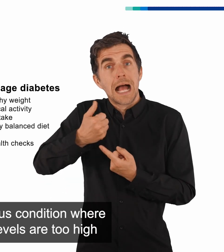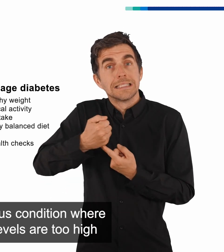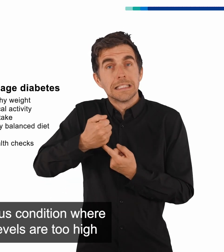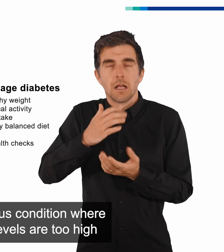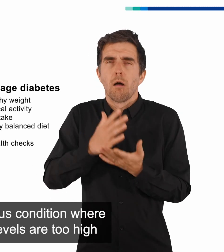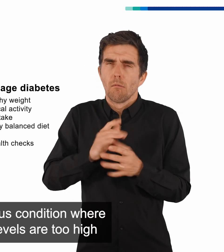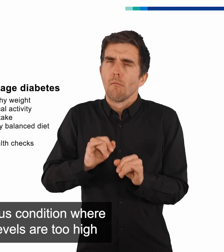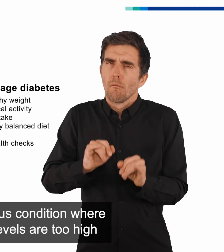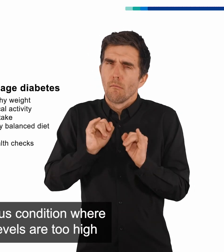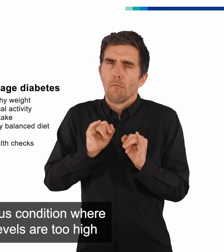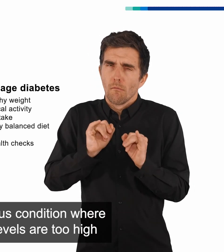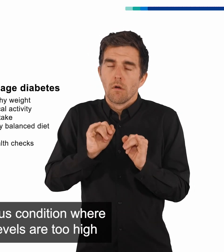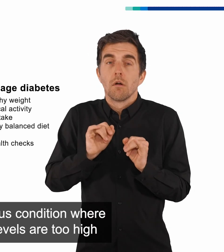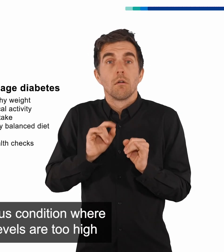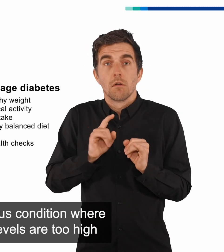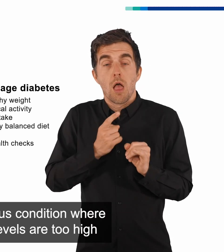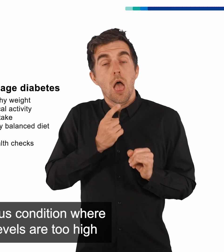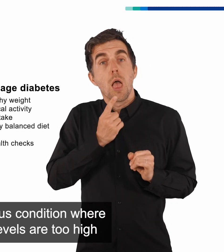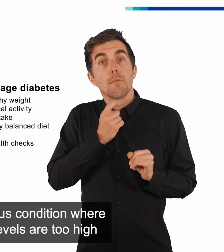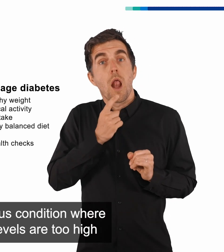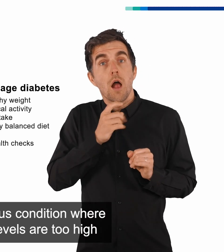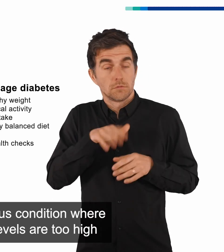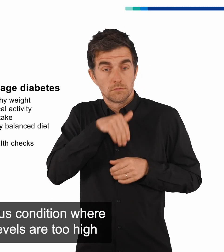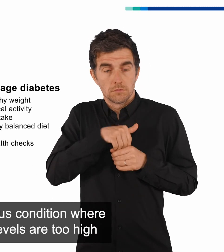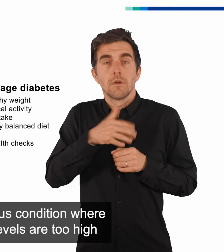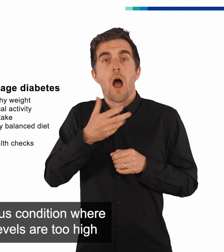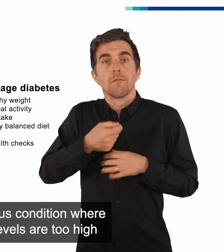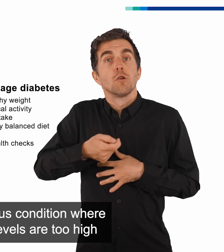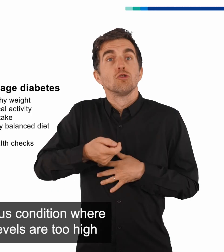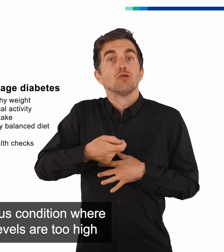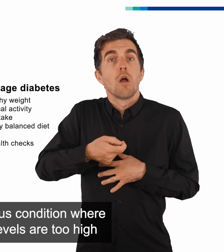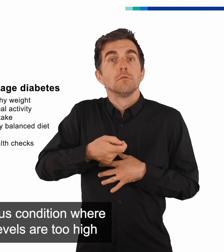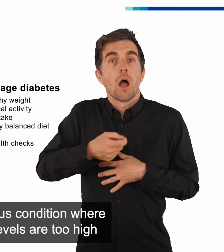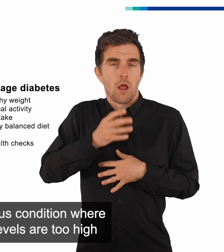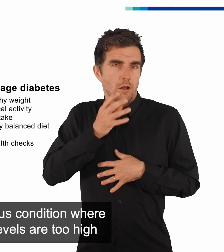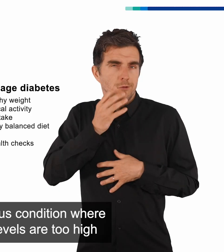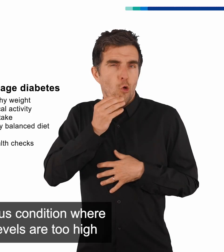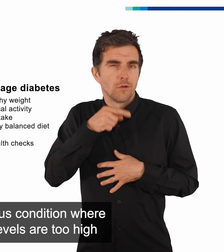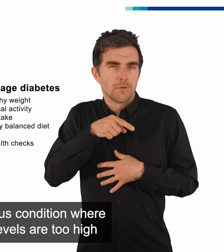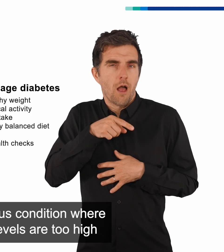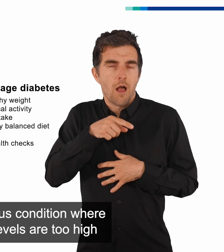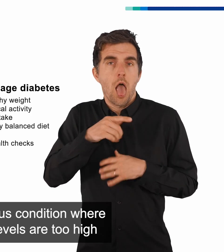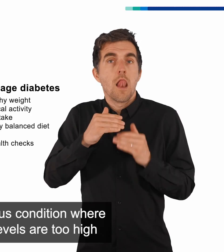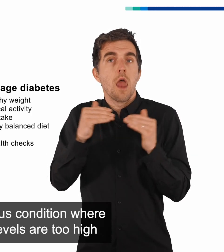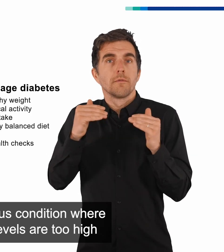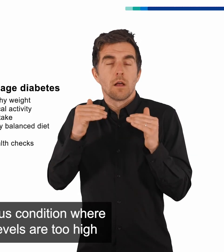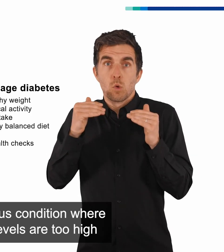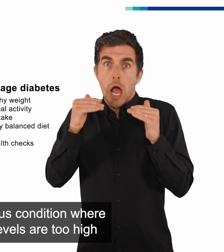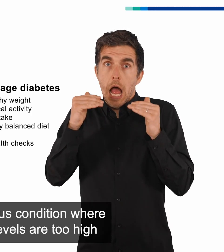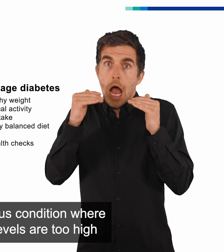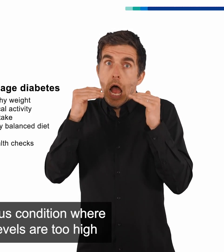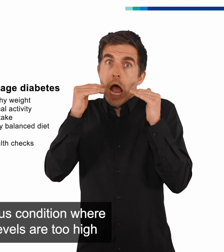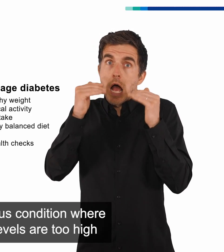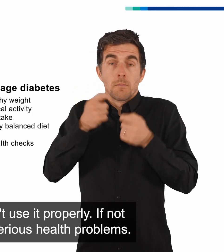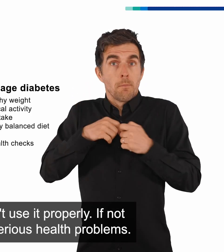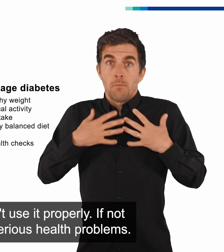Diabetes is a serious condition where the blood sugar levels are too high because the body can't use it properly. If not treated,